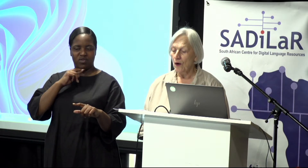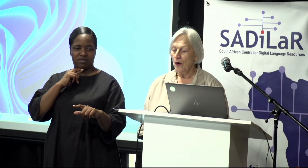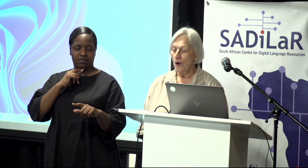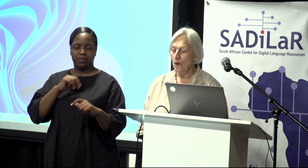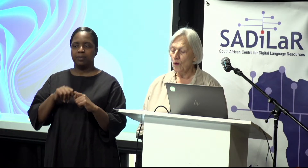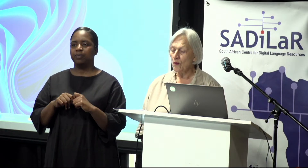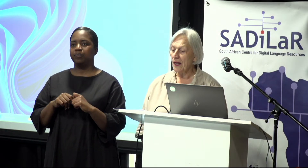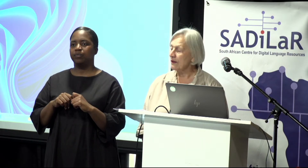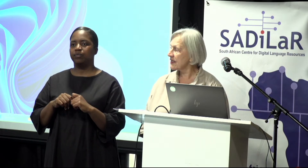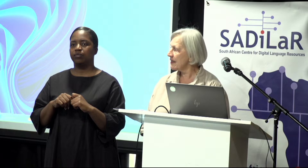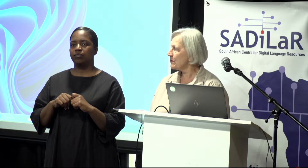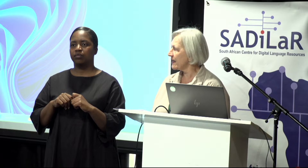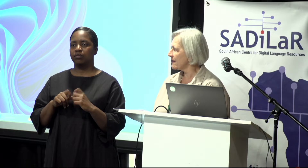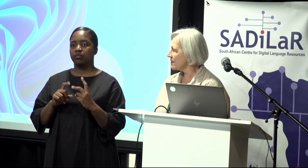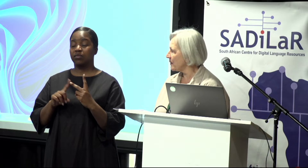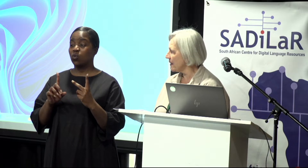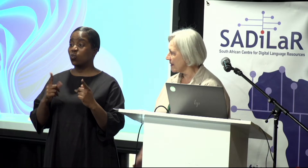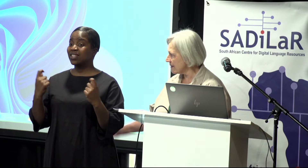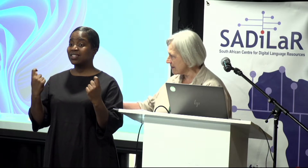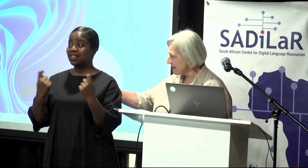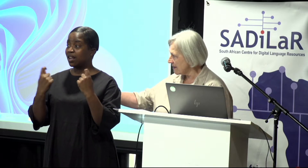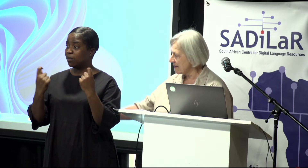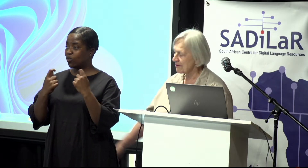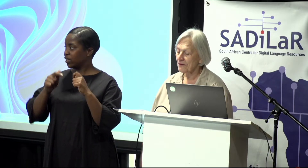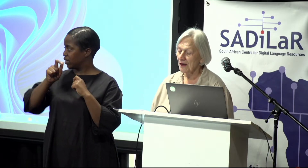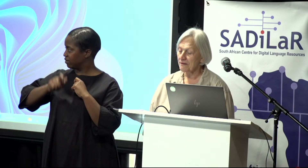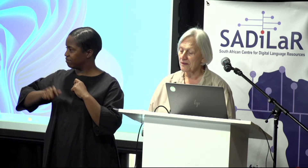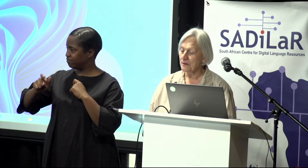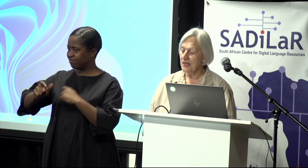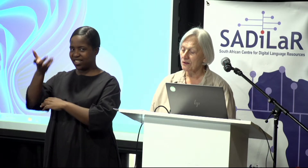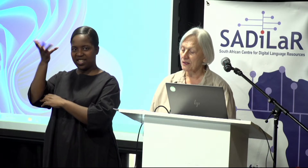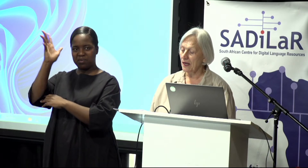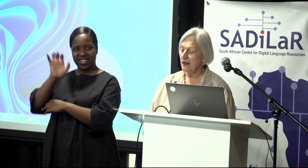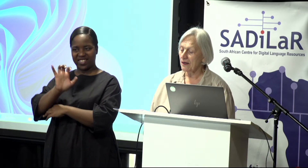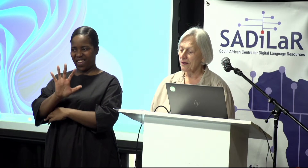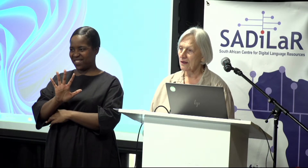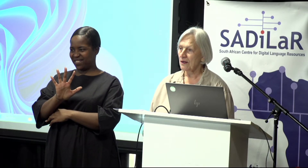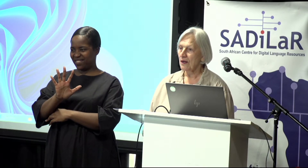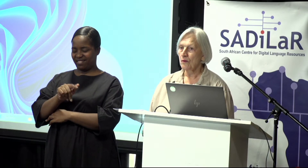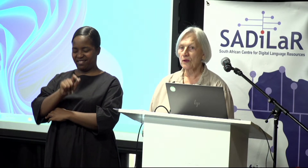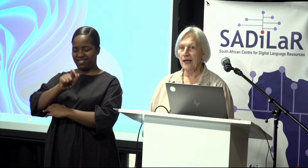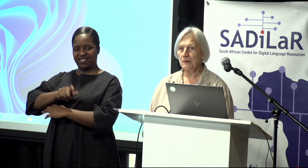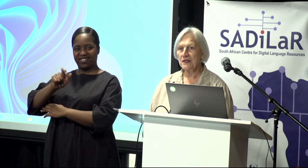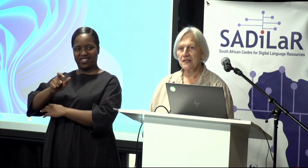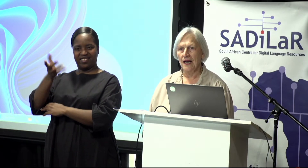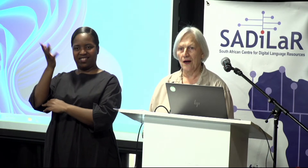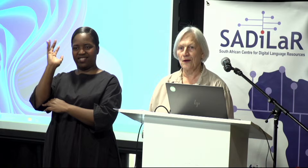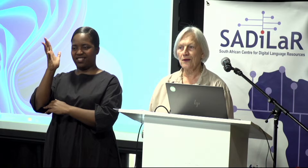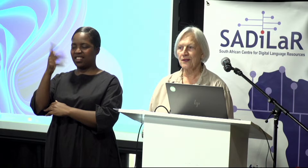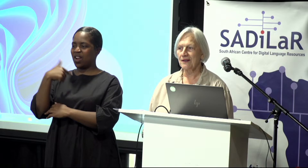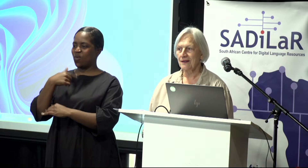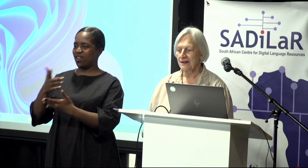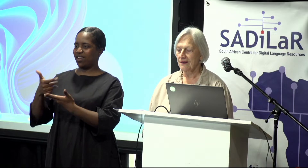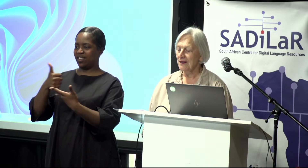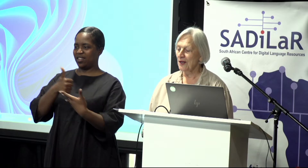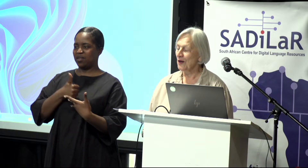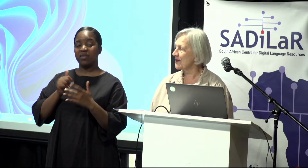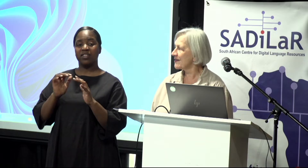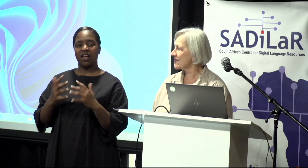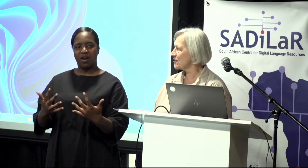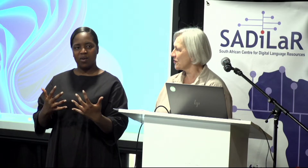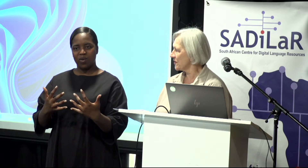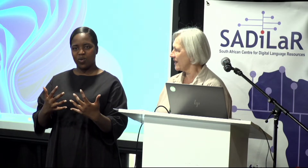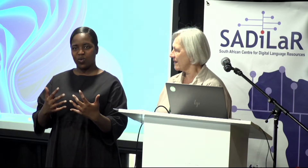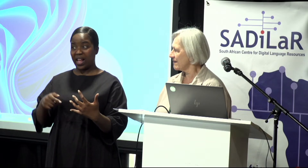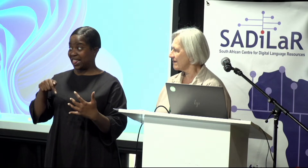So, all our celebrated speakers, 5 of them here today, will help us now